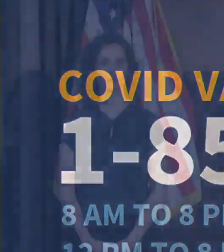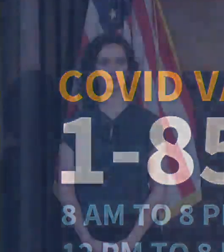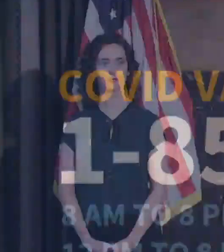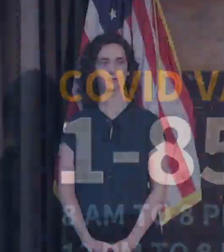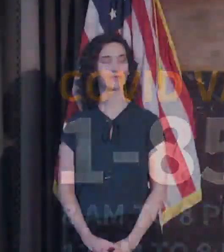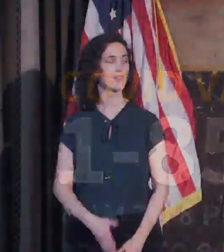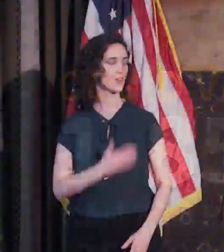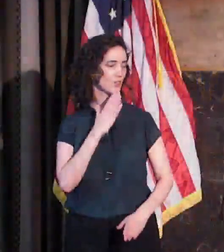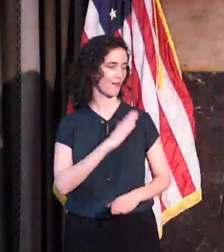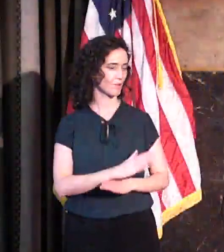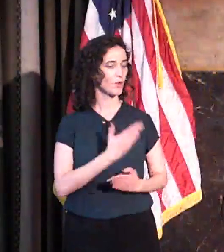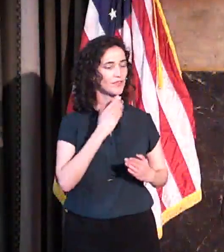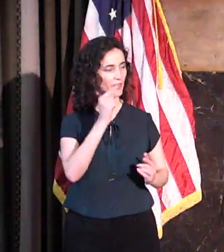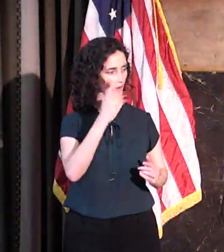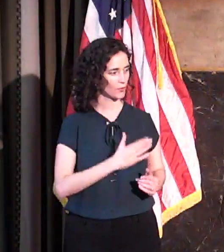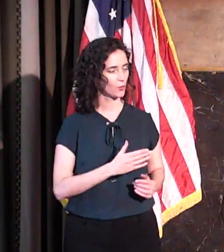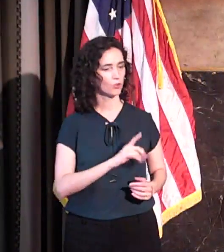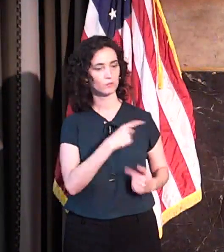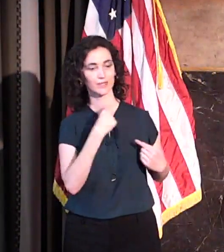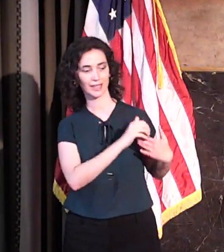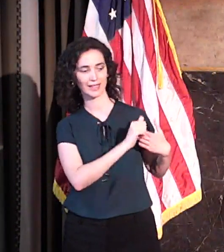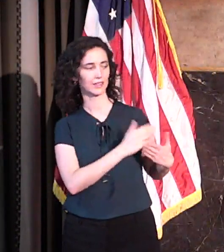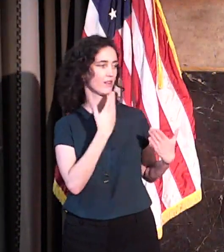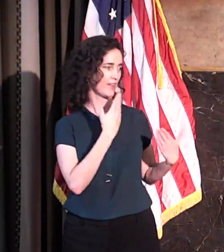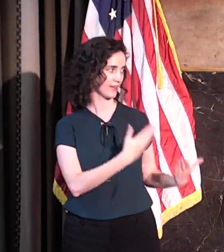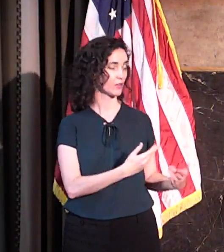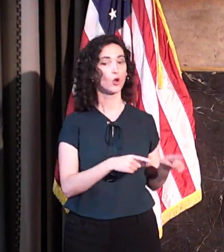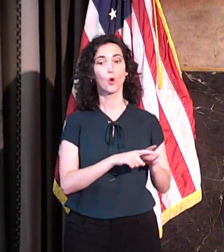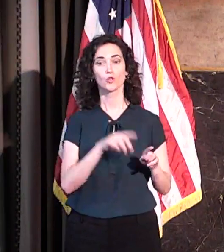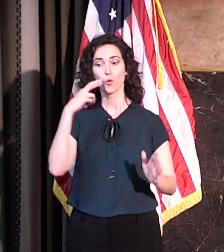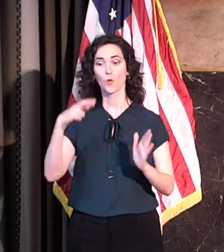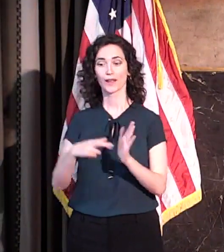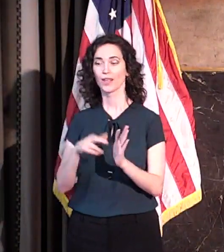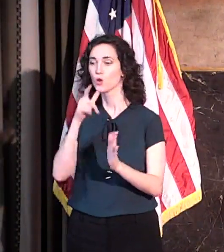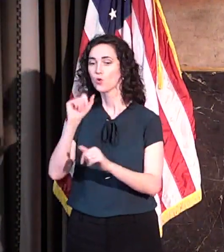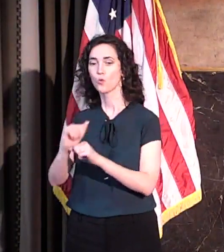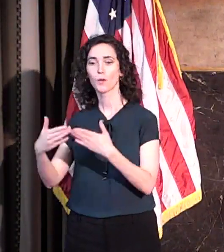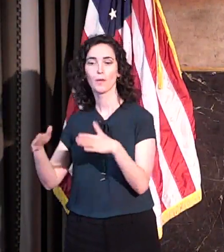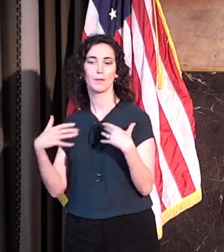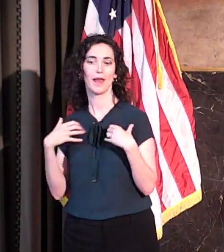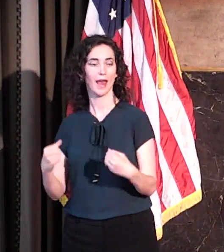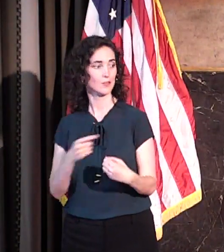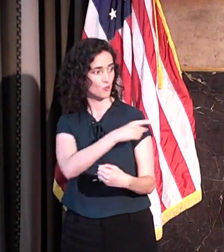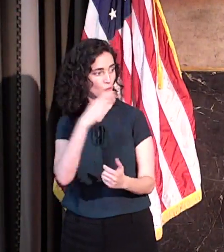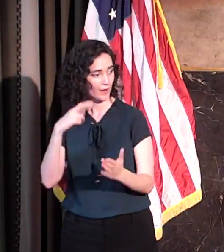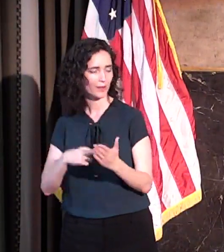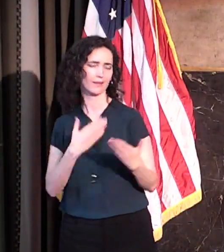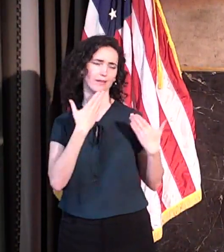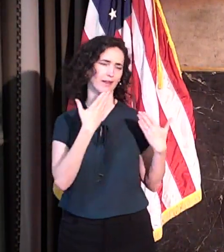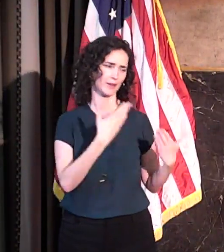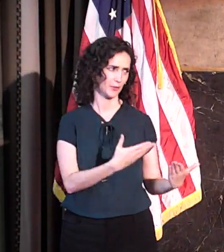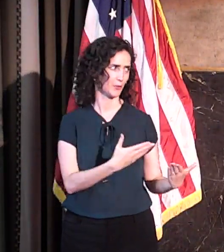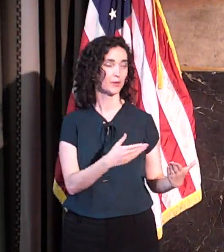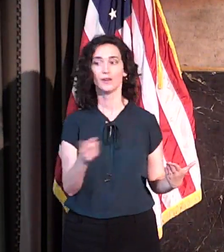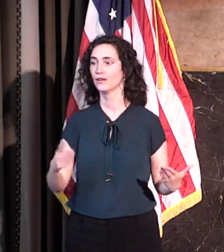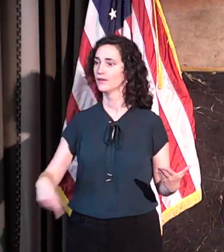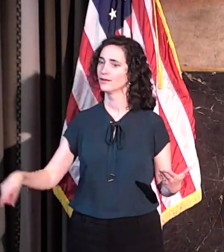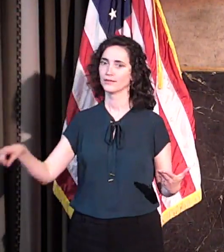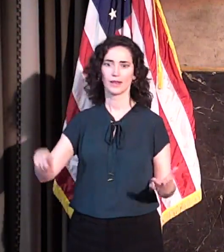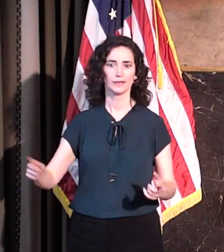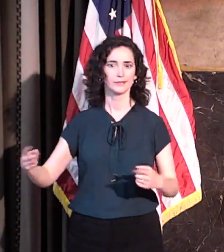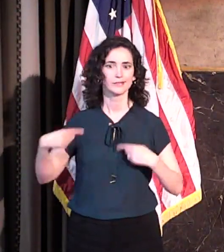Good afternoon. Thank you, Governor. Thank you for your leadership, and thank you for recognizing the public health workers that have really been going